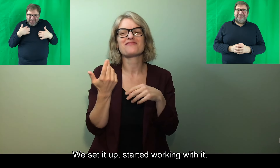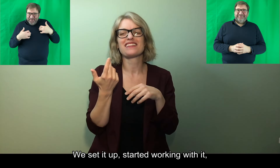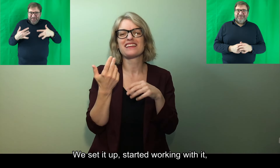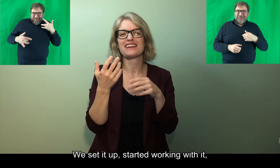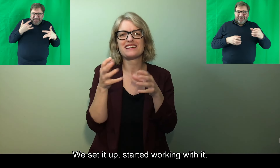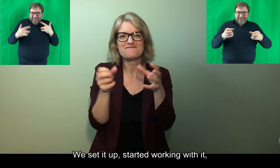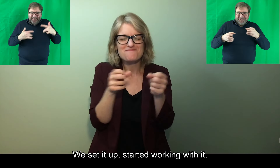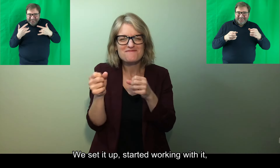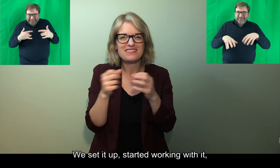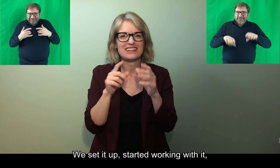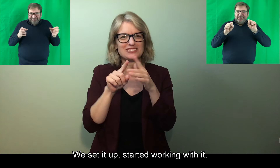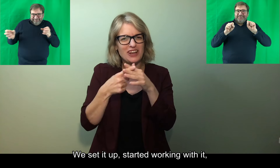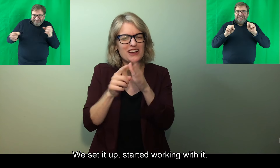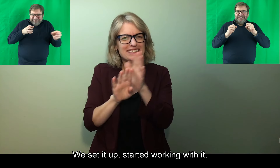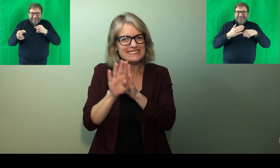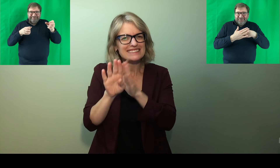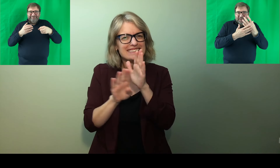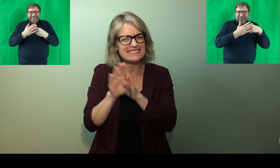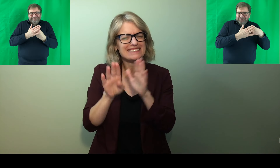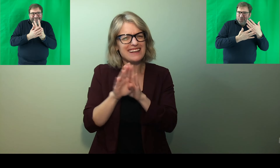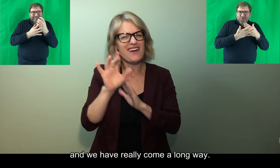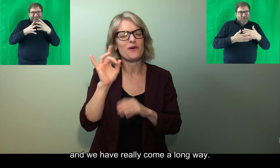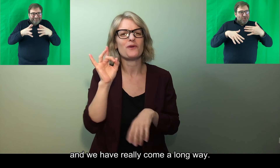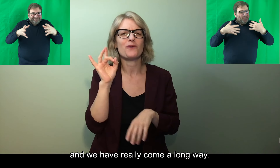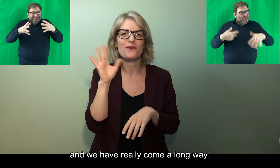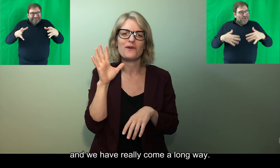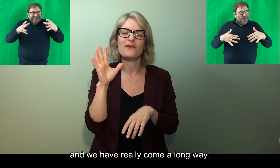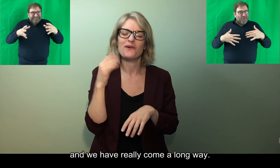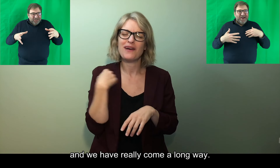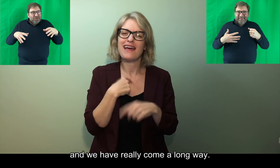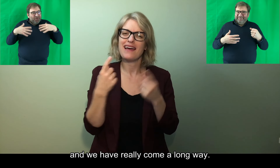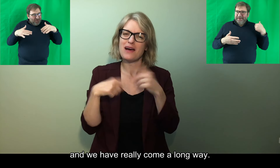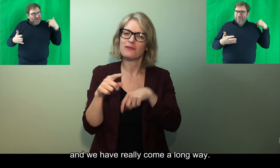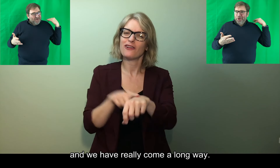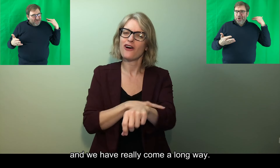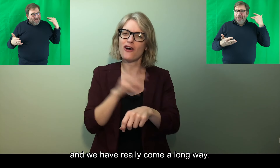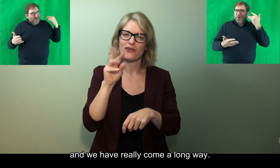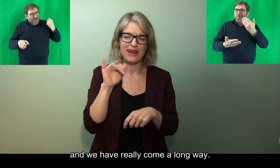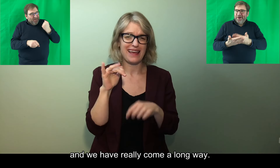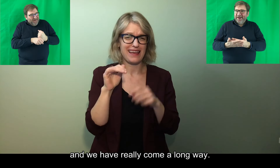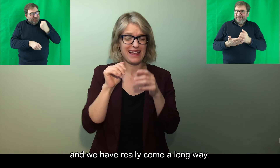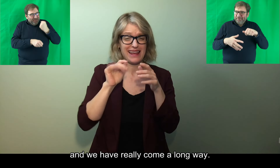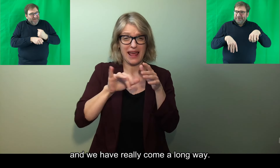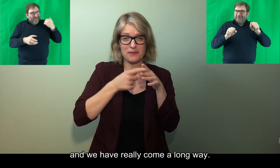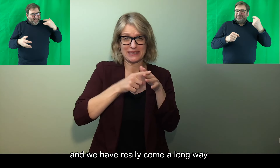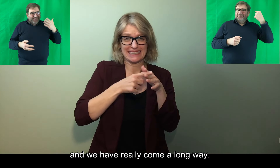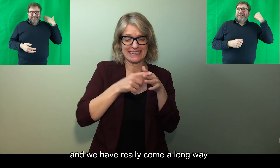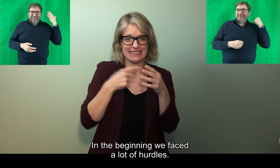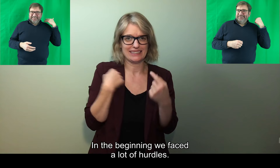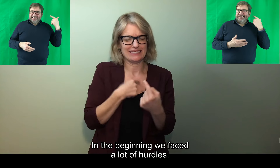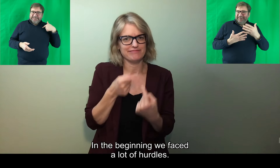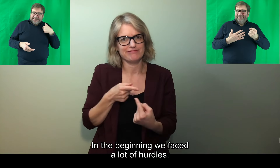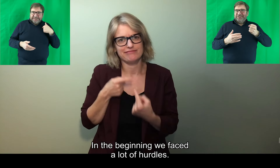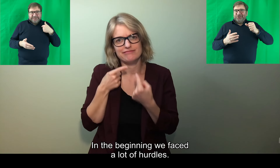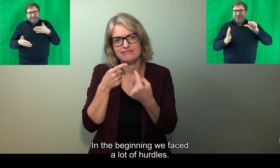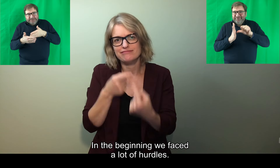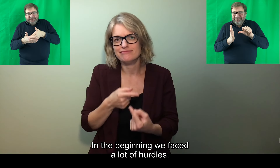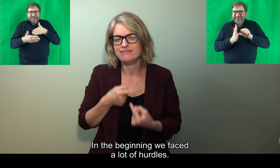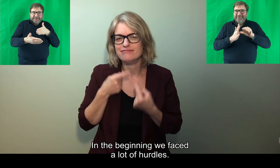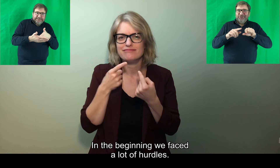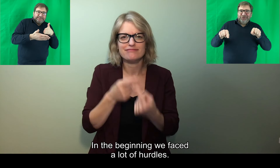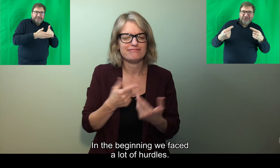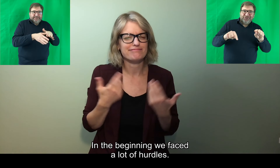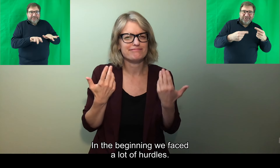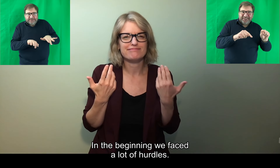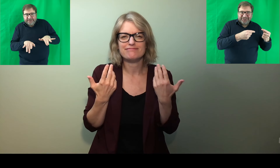up, started working with it, and we have really come a long way. In the beginning, we faced a